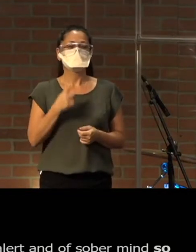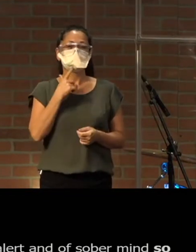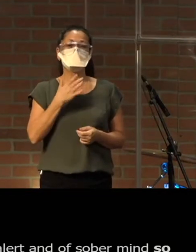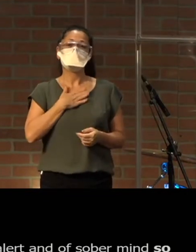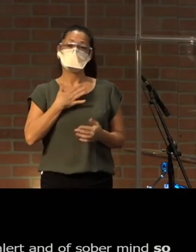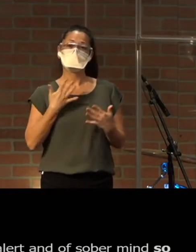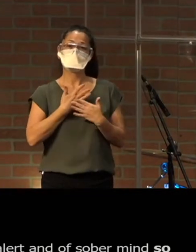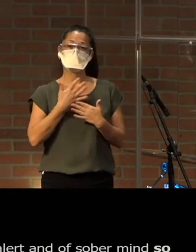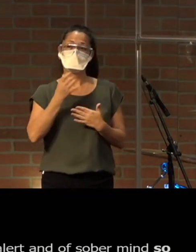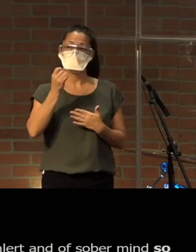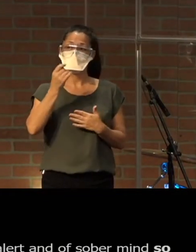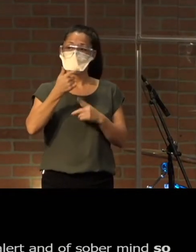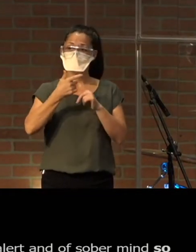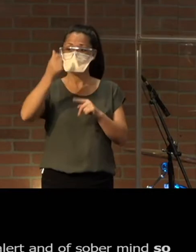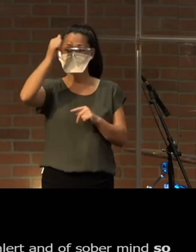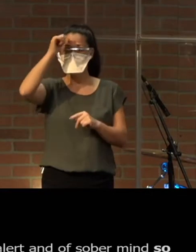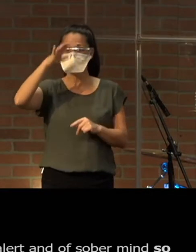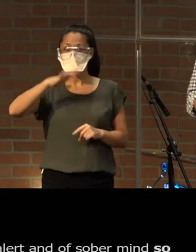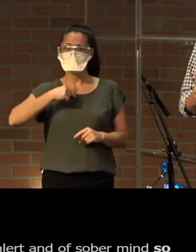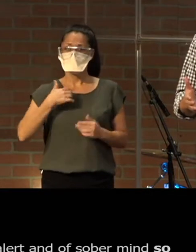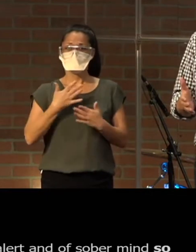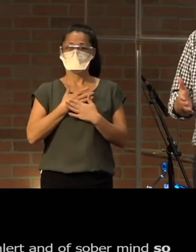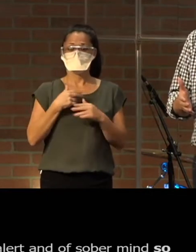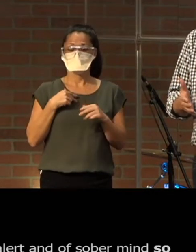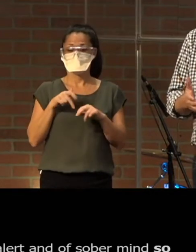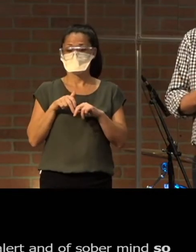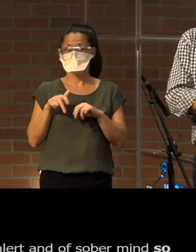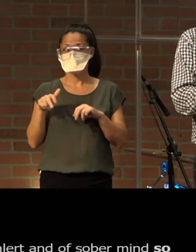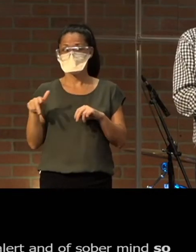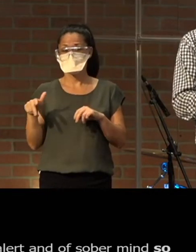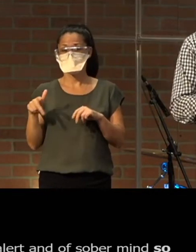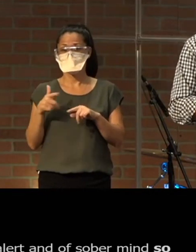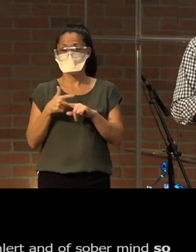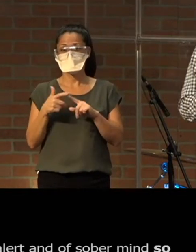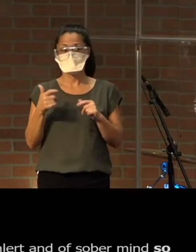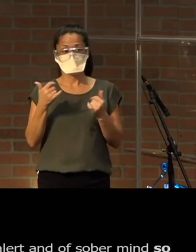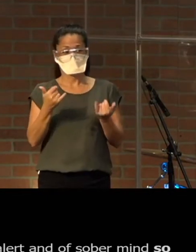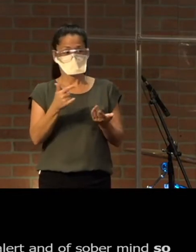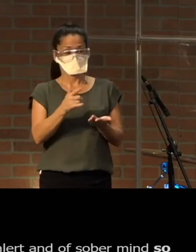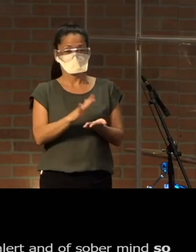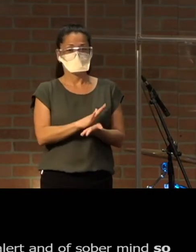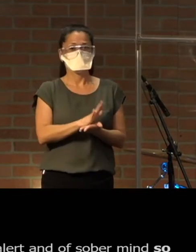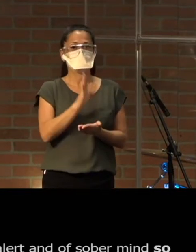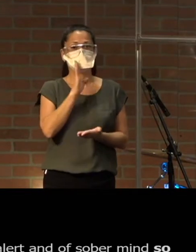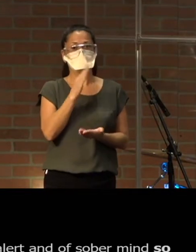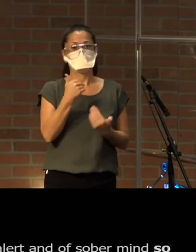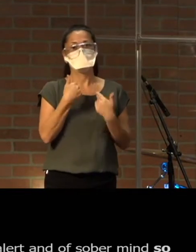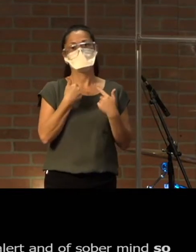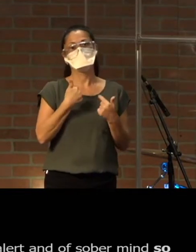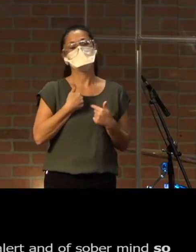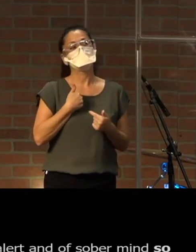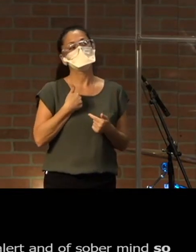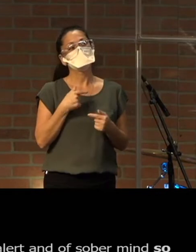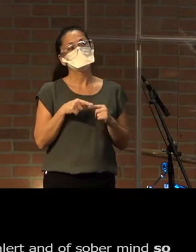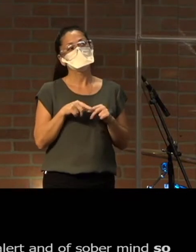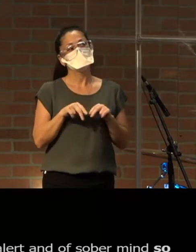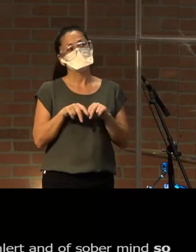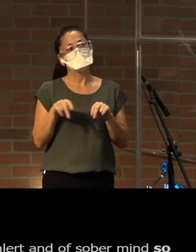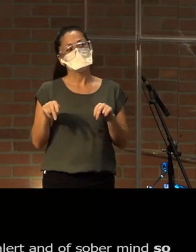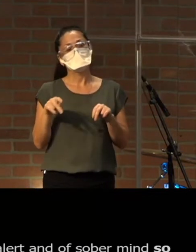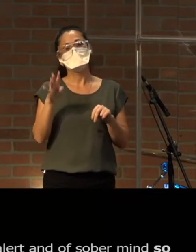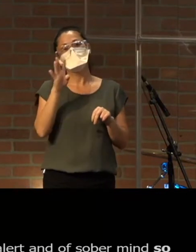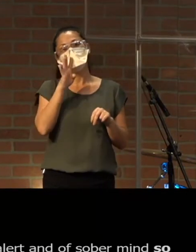man. I fear that stepping away from this document is going to have me step out and